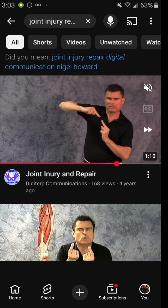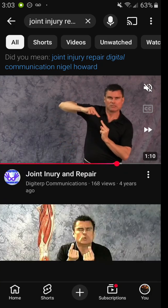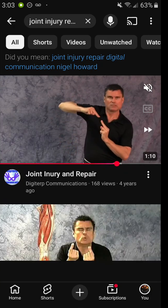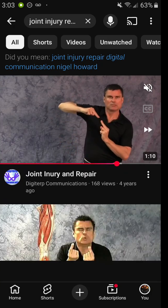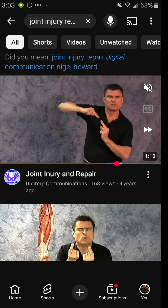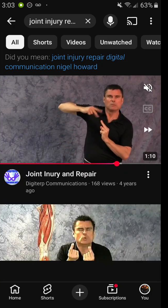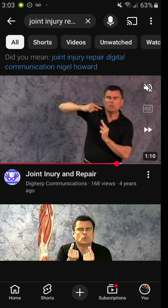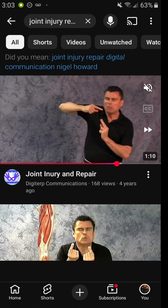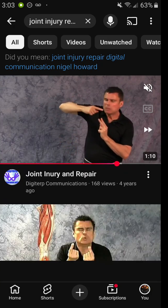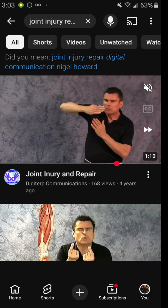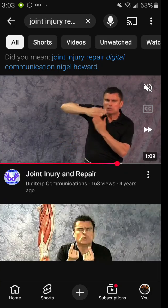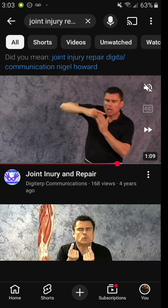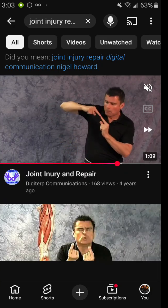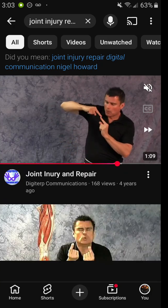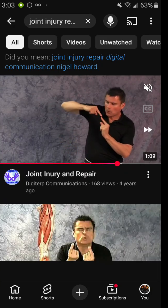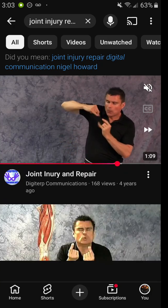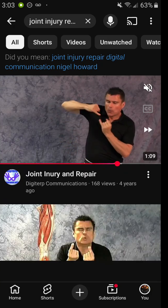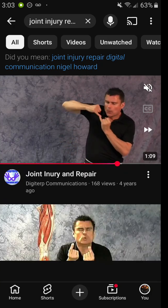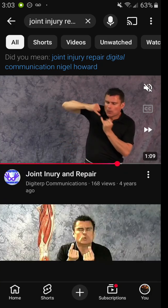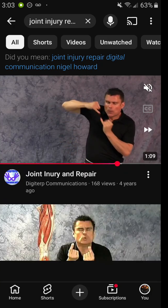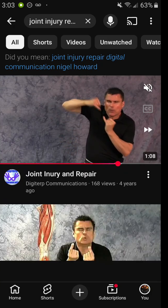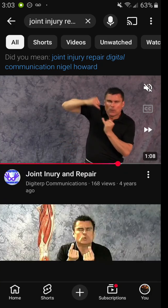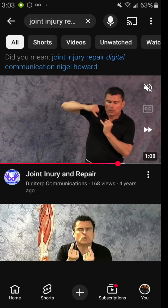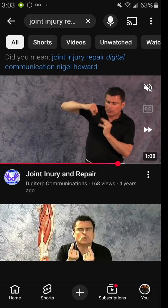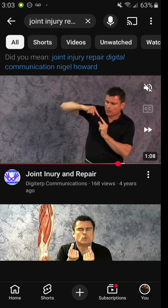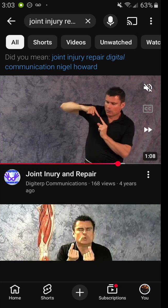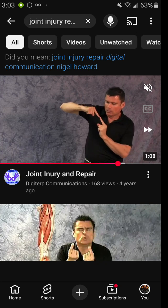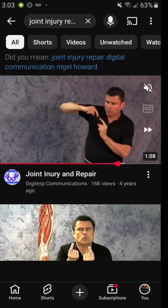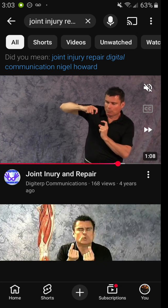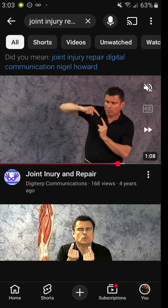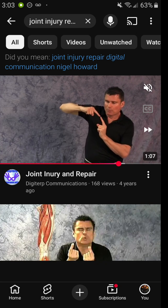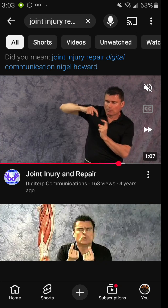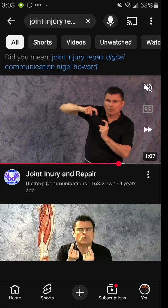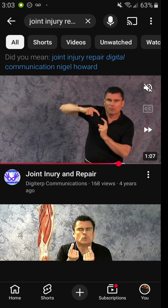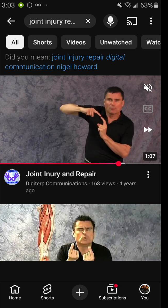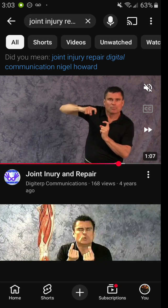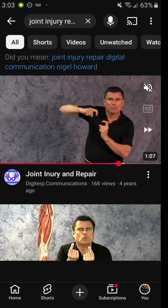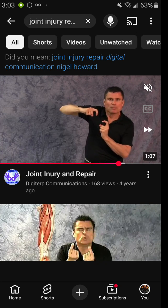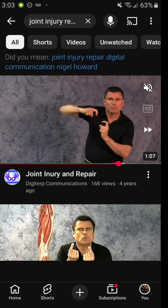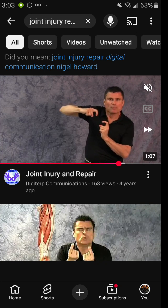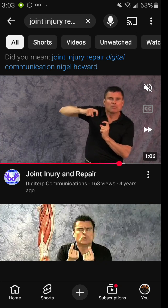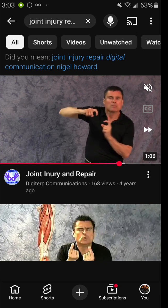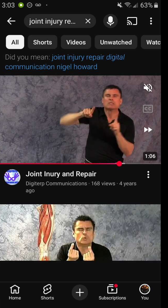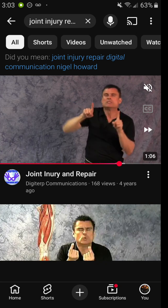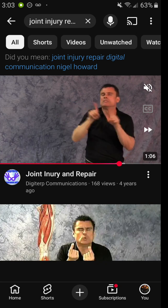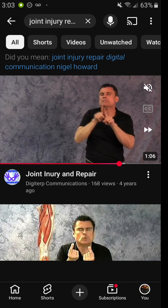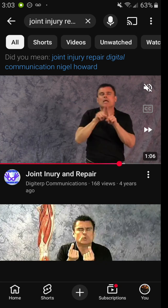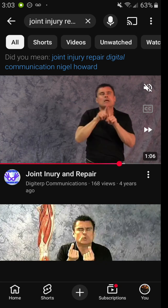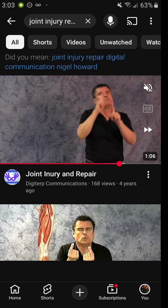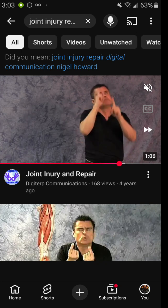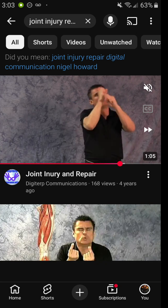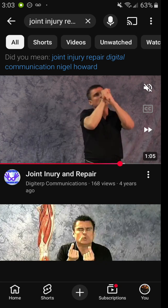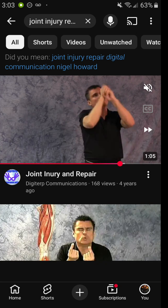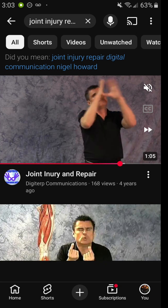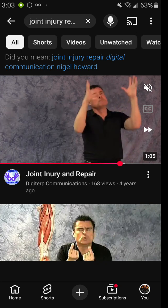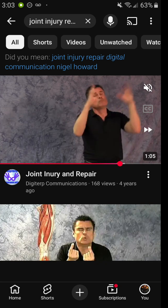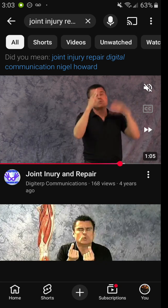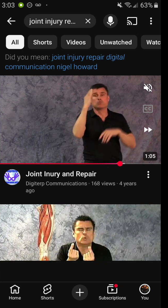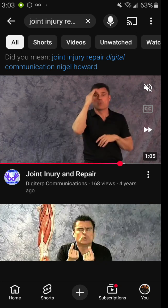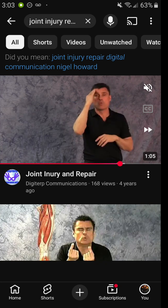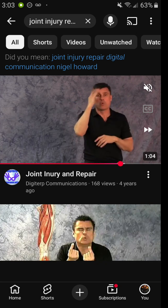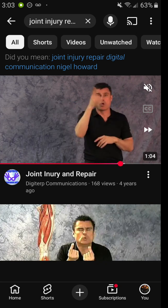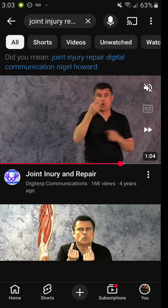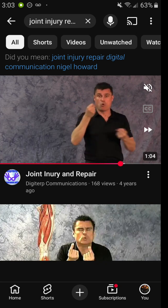or watching entertaining